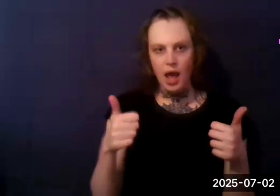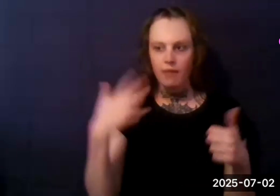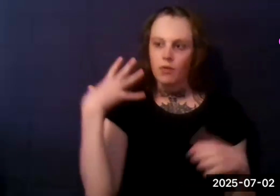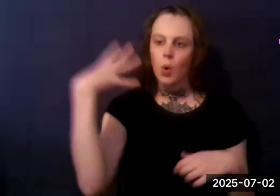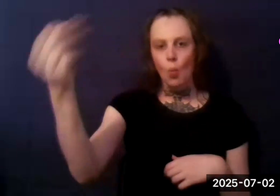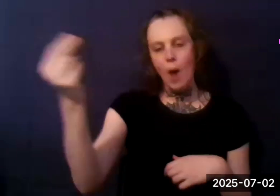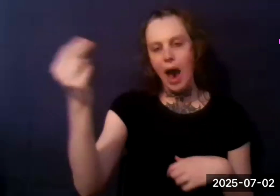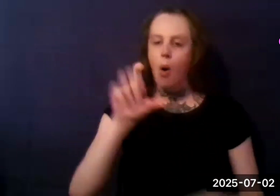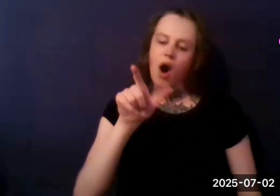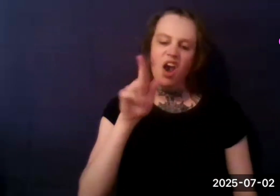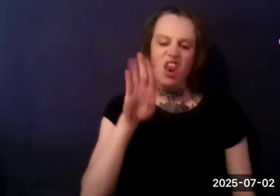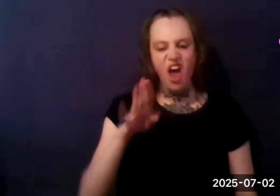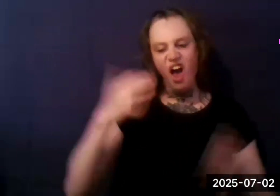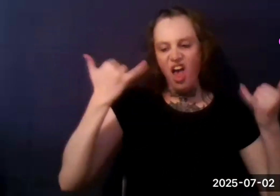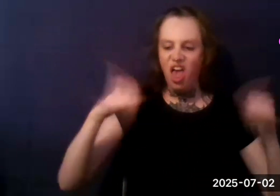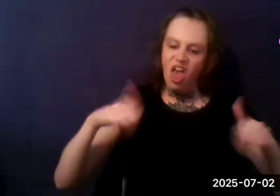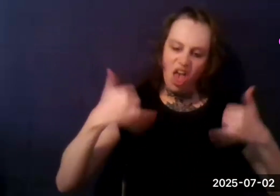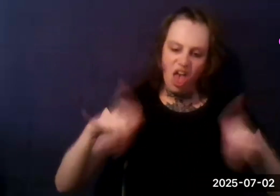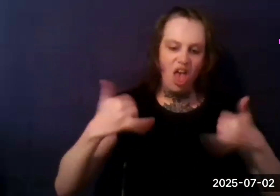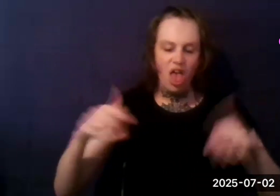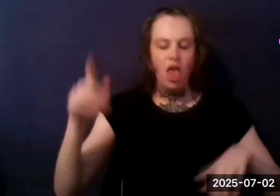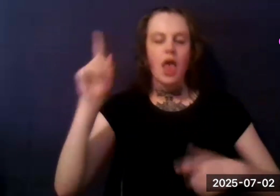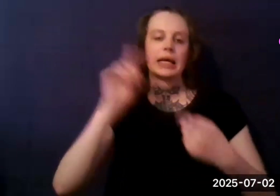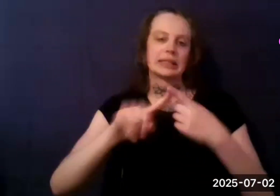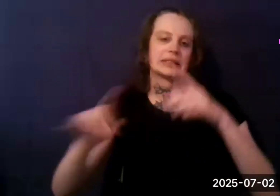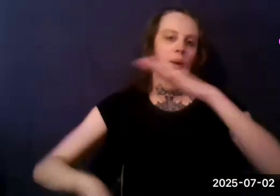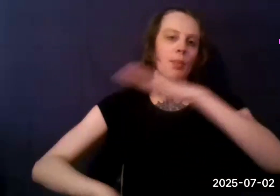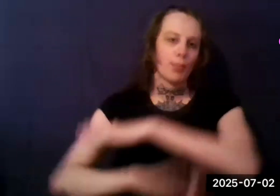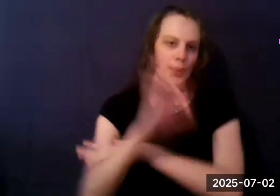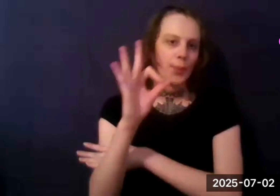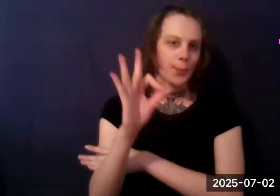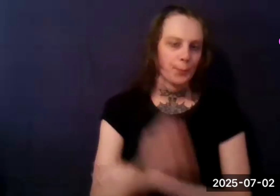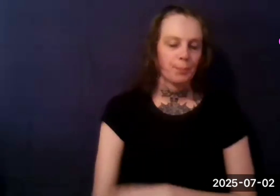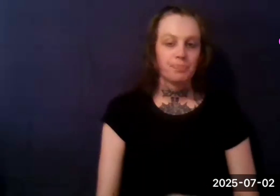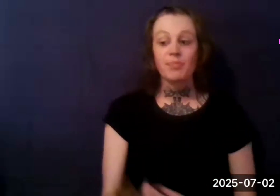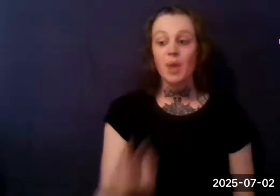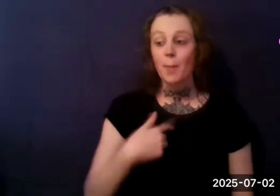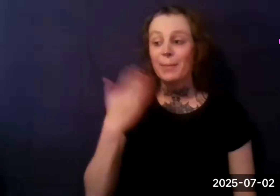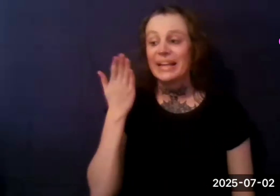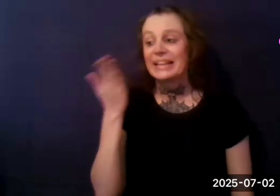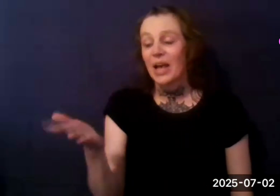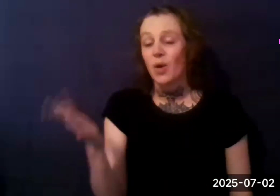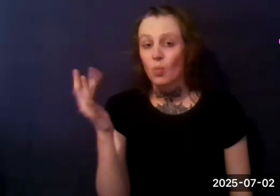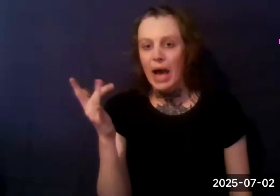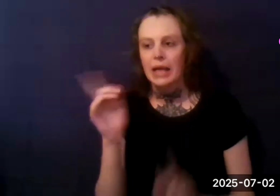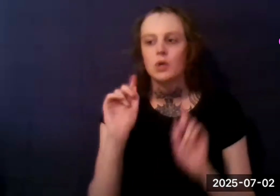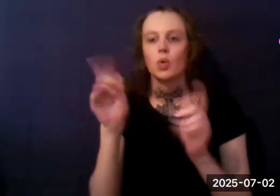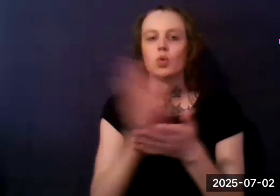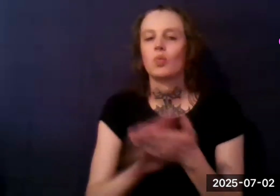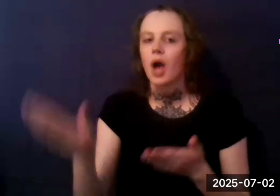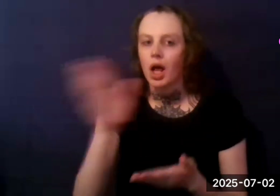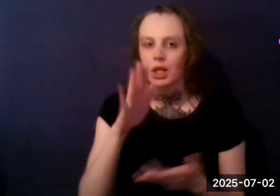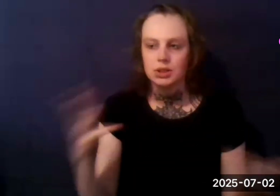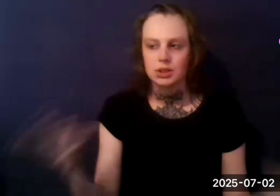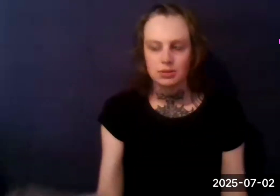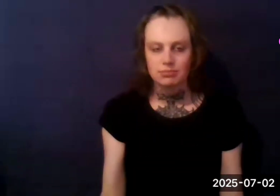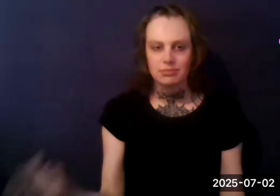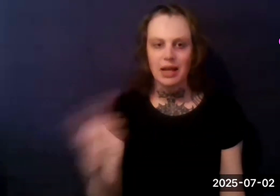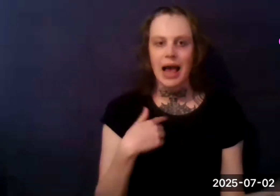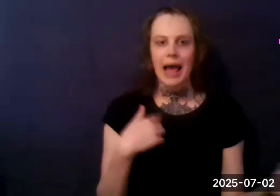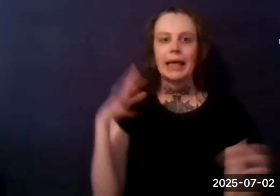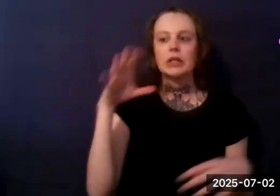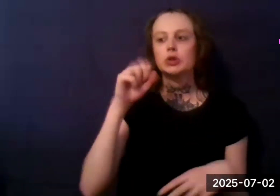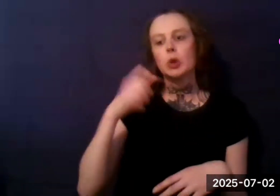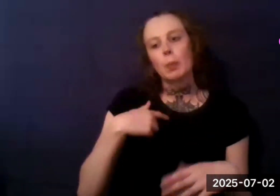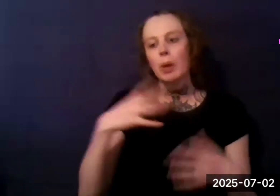week of clubbing until the sun came up. Of course, I was there for college, like to, go to school. I thought I was going to get my PhD,